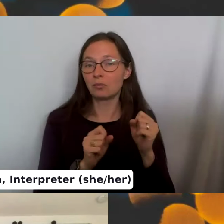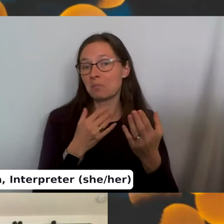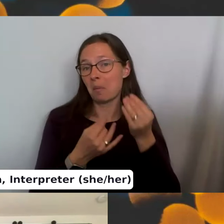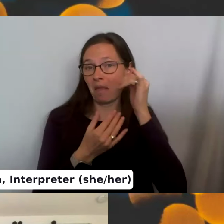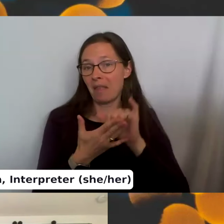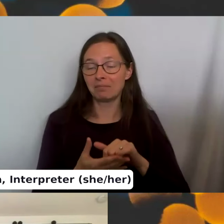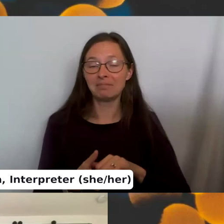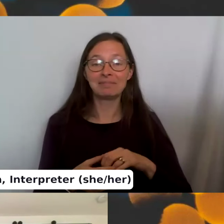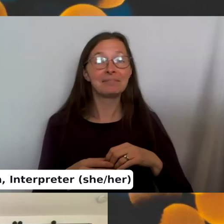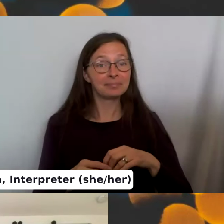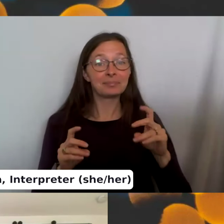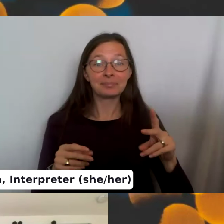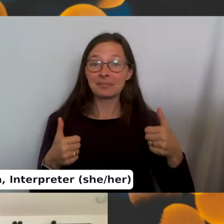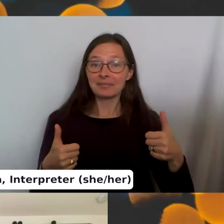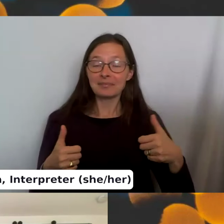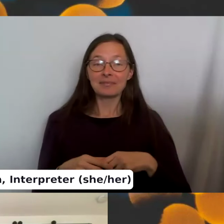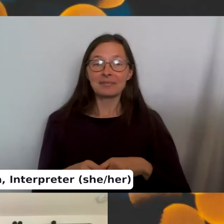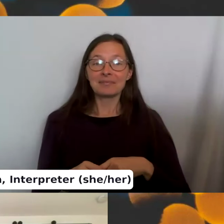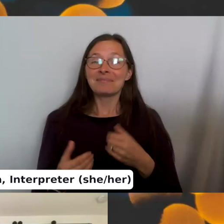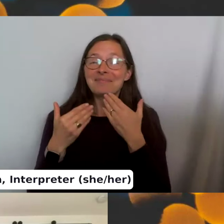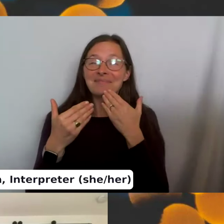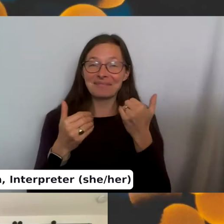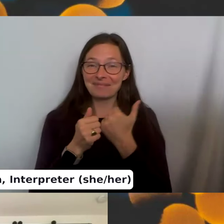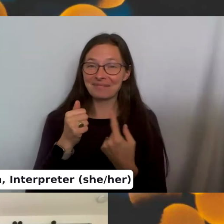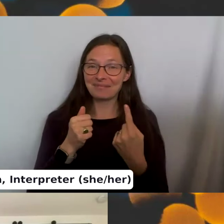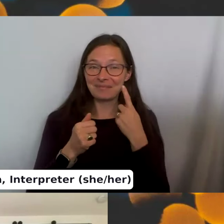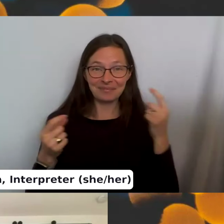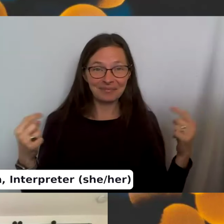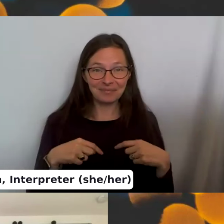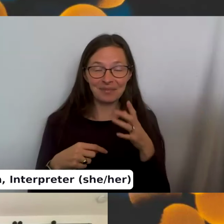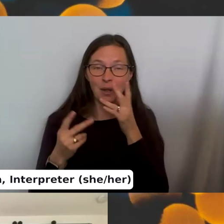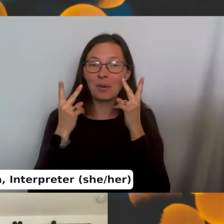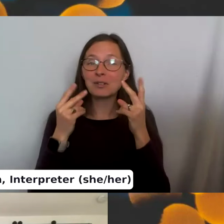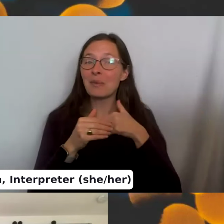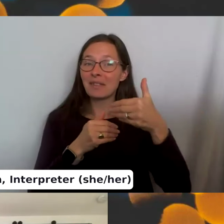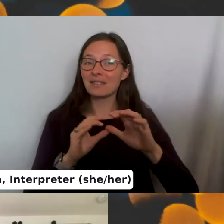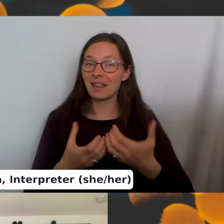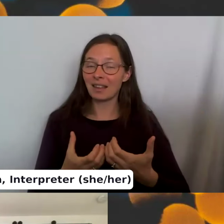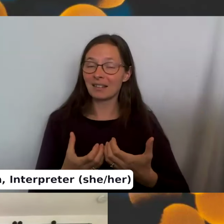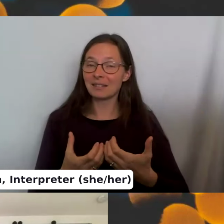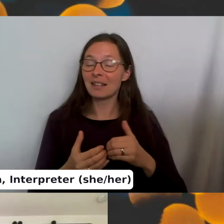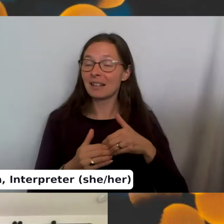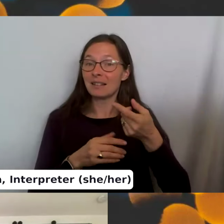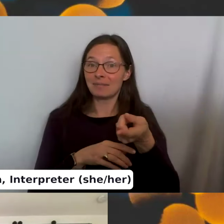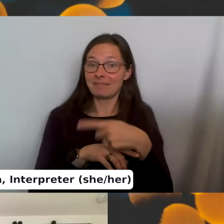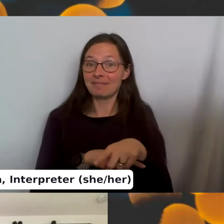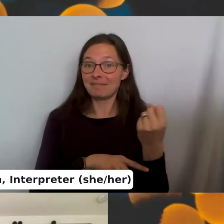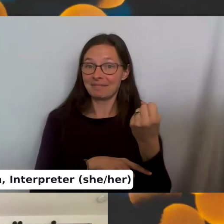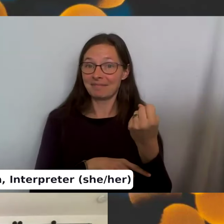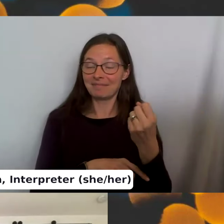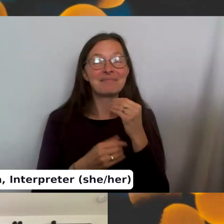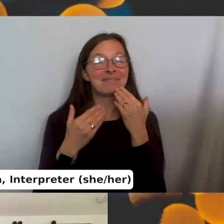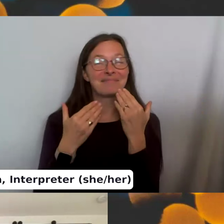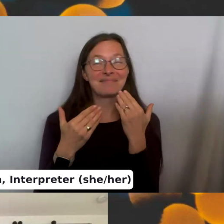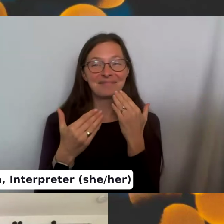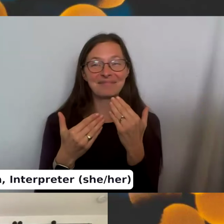everybody. Okay, great. So thank you, everybody, for coming. We'll see you at the next class next Saturday. And thank